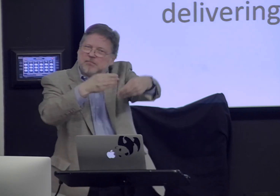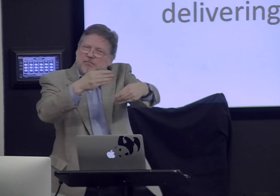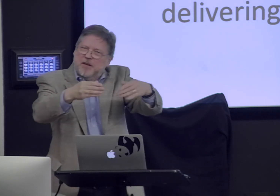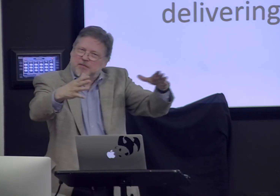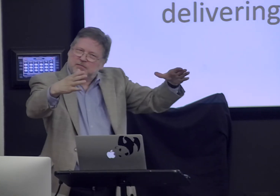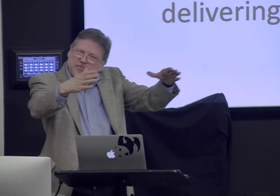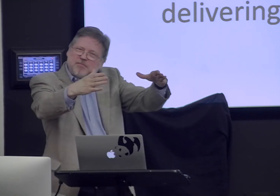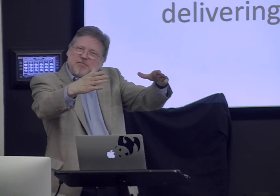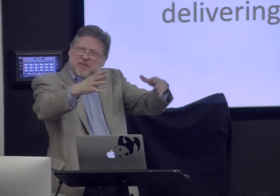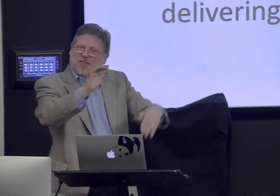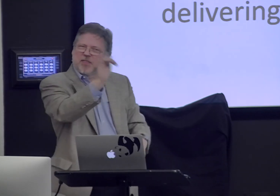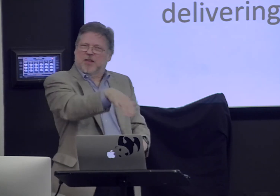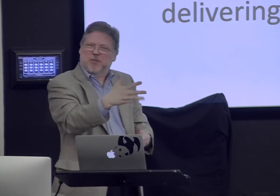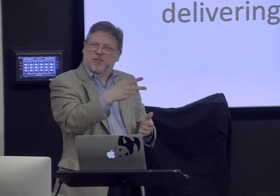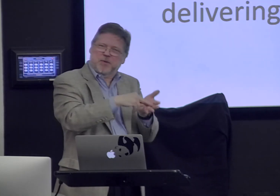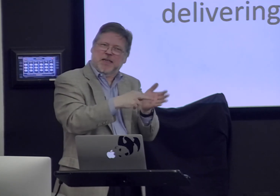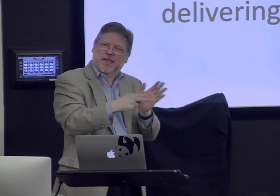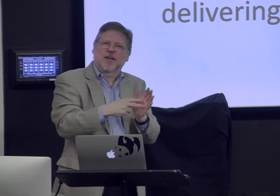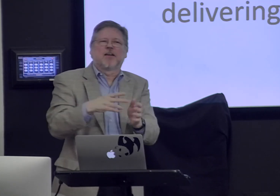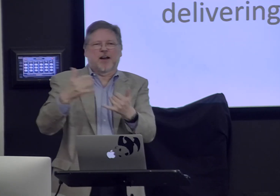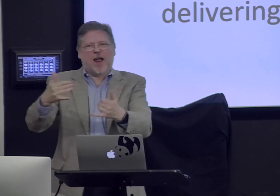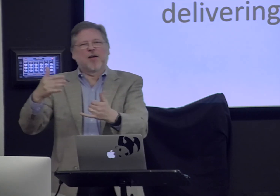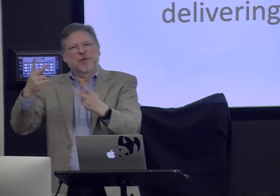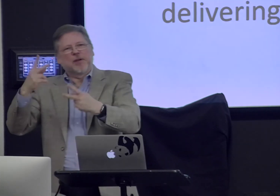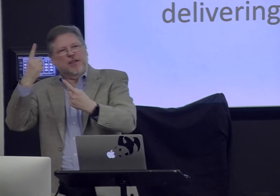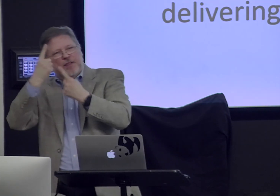by seniors and also the youngest members of our community.